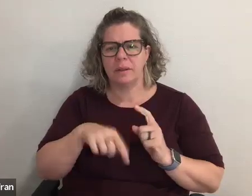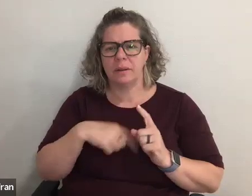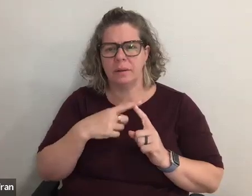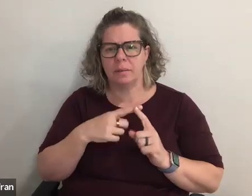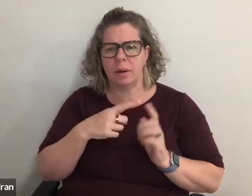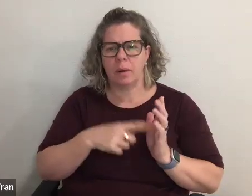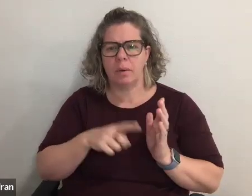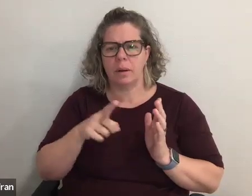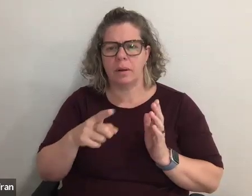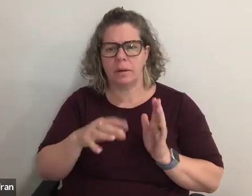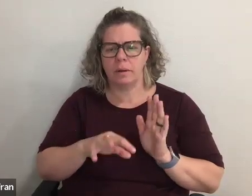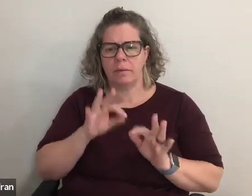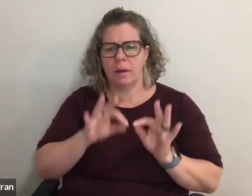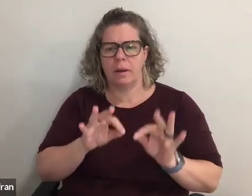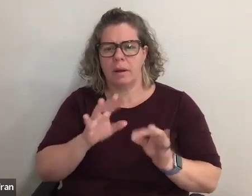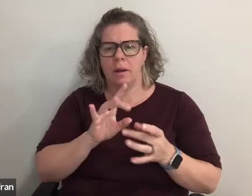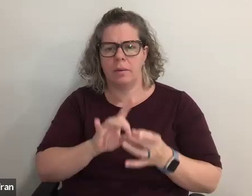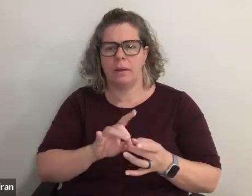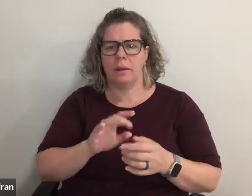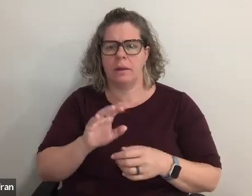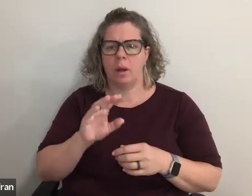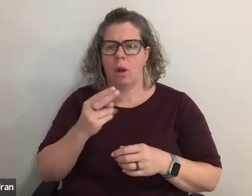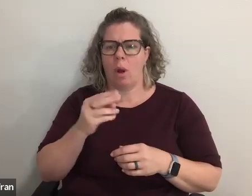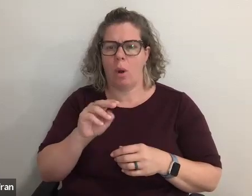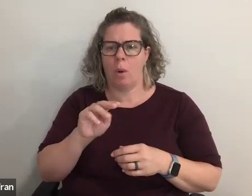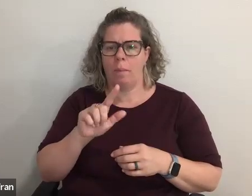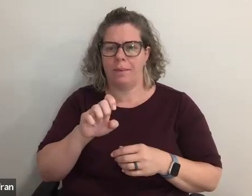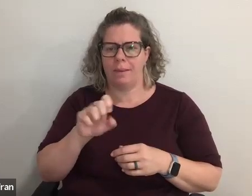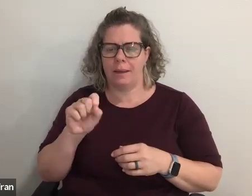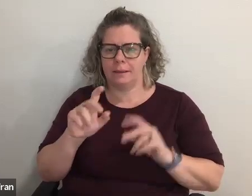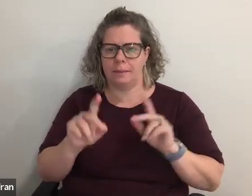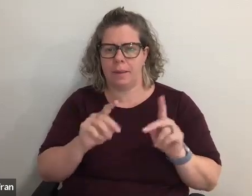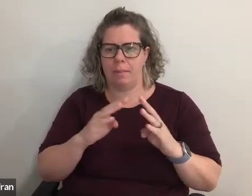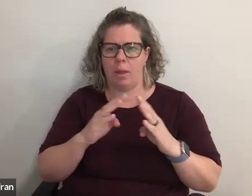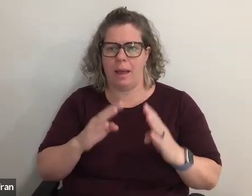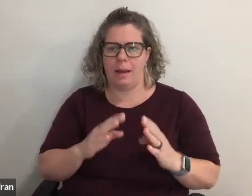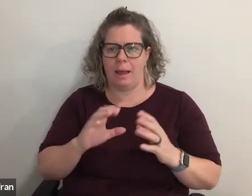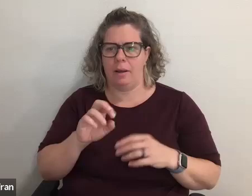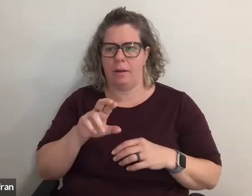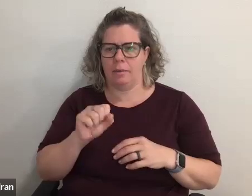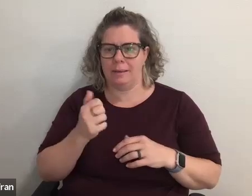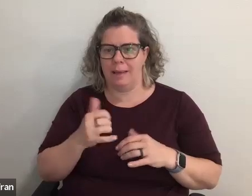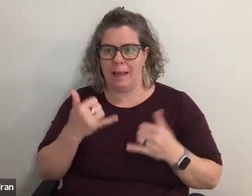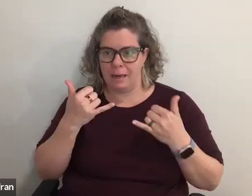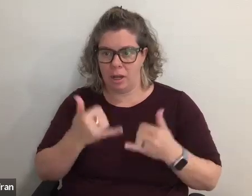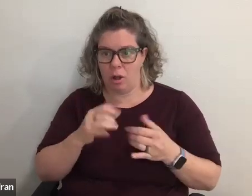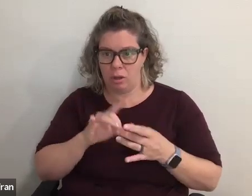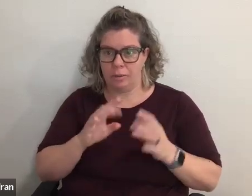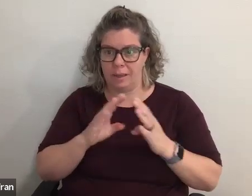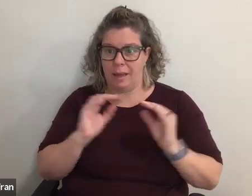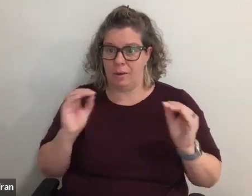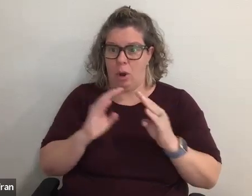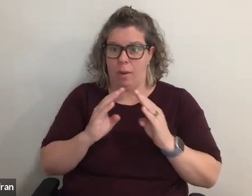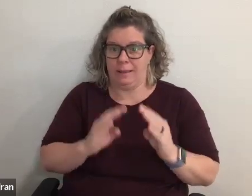you guys are finding as far as like homelessness and housing crisis goes. Do you get any calls like that? Is that